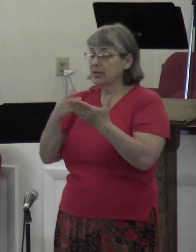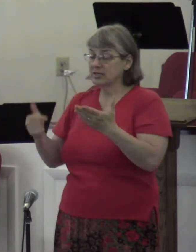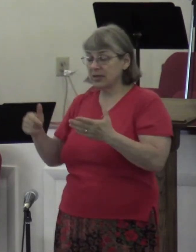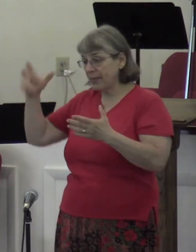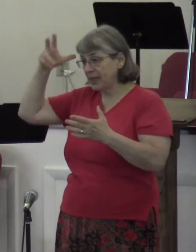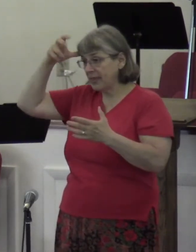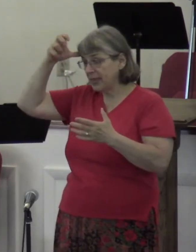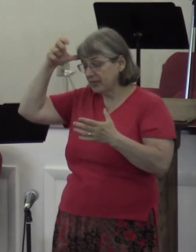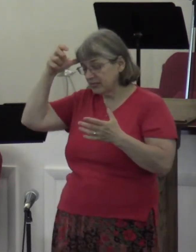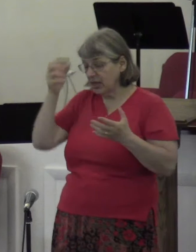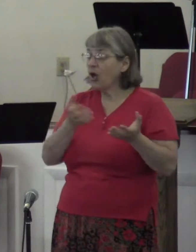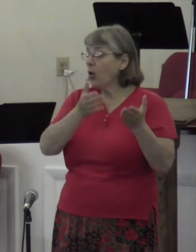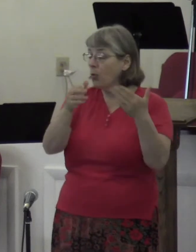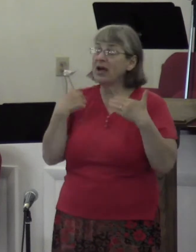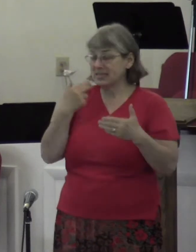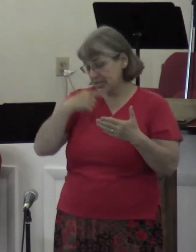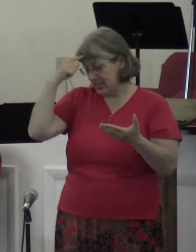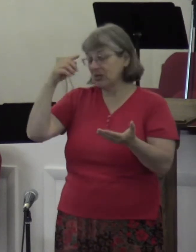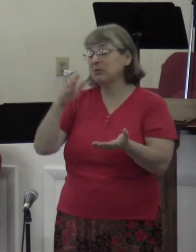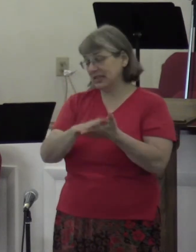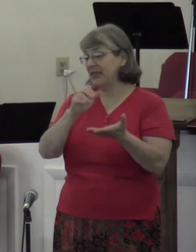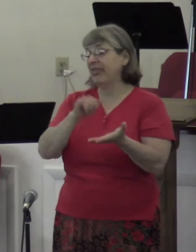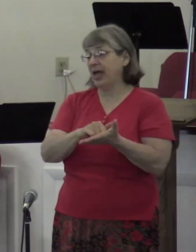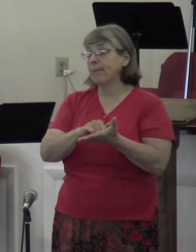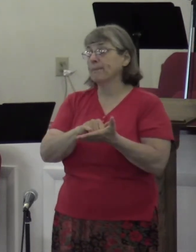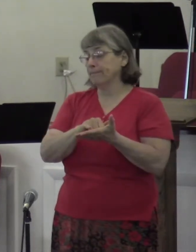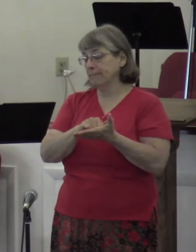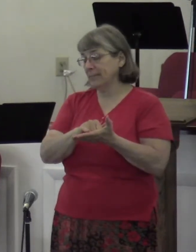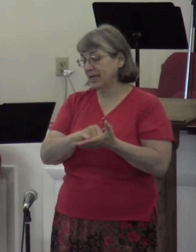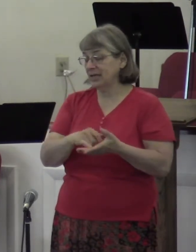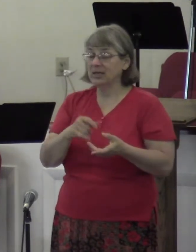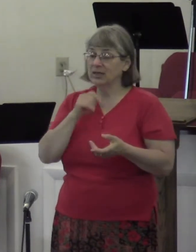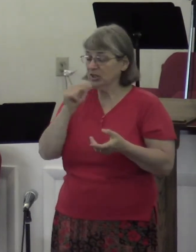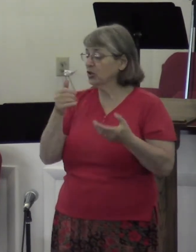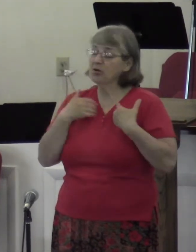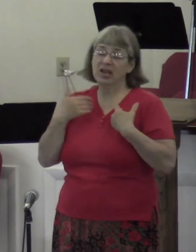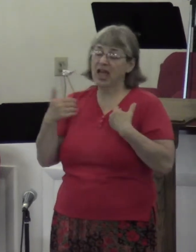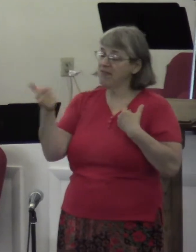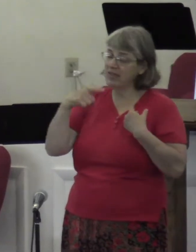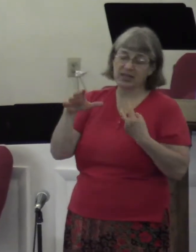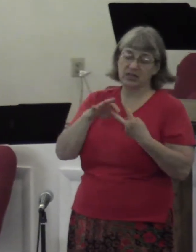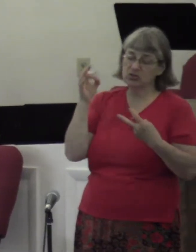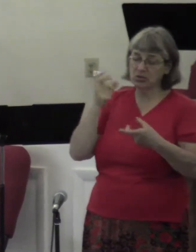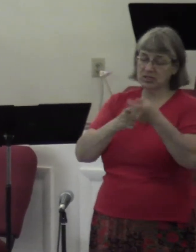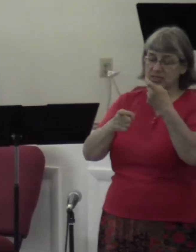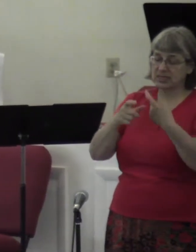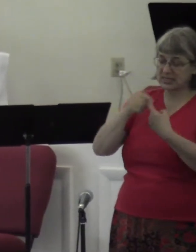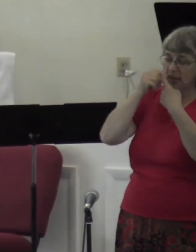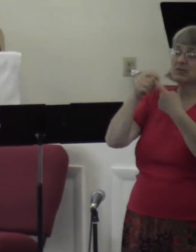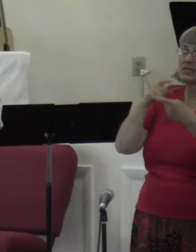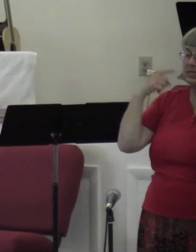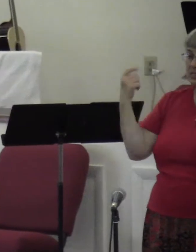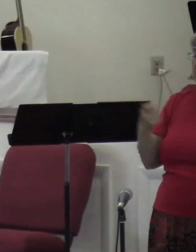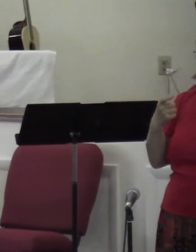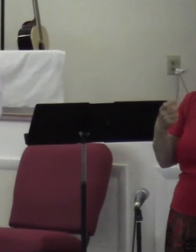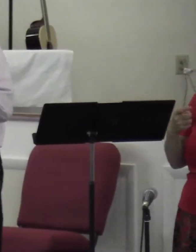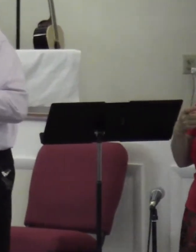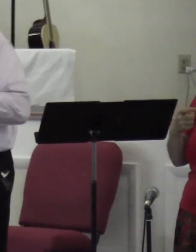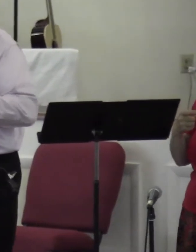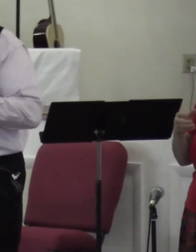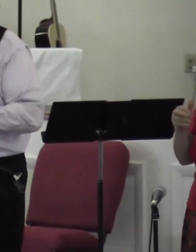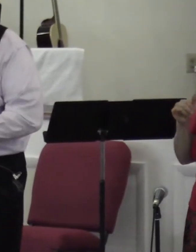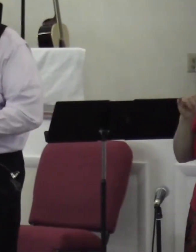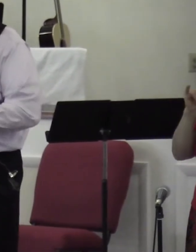devil would love to have us believe. That you don't have any choice but to sin. And